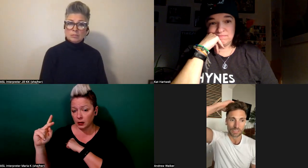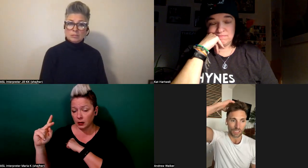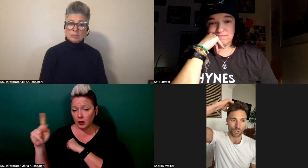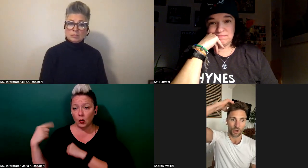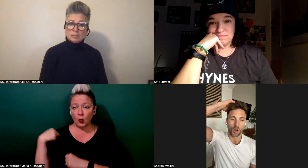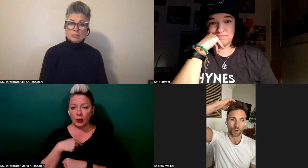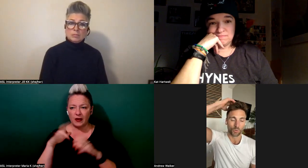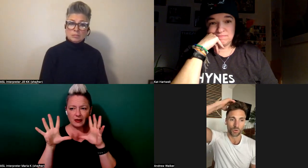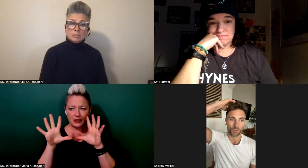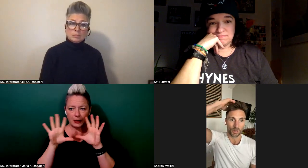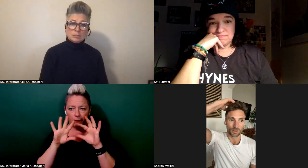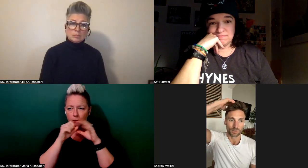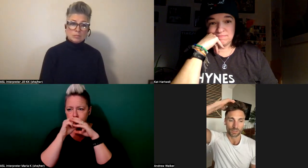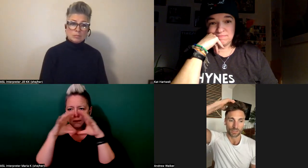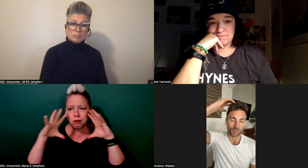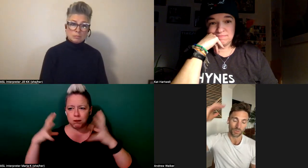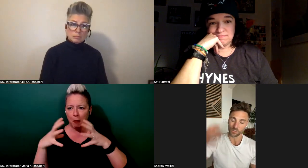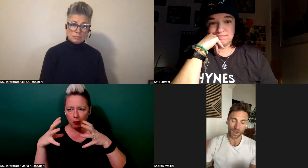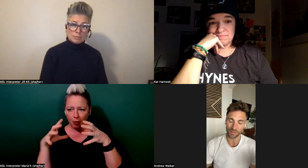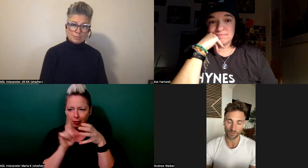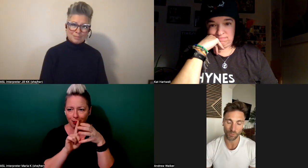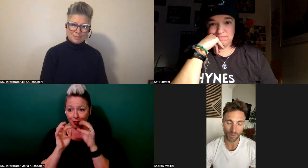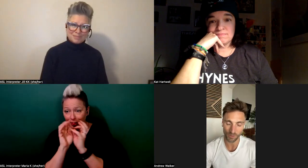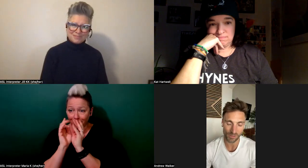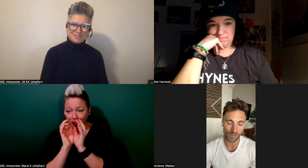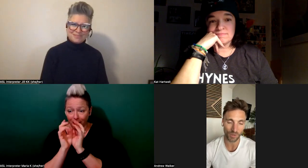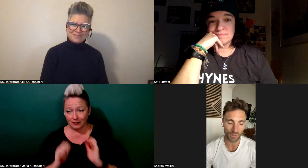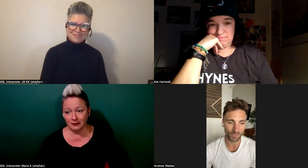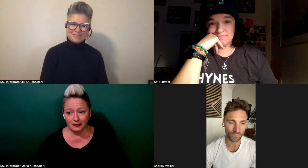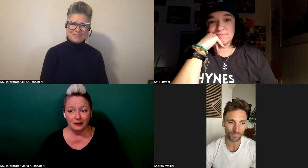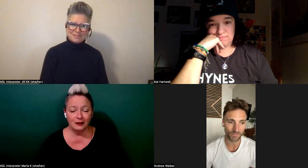bubble, you know, in the Hallmark world where, you know, that's why I think why